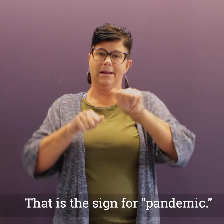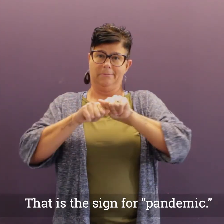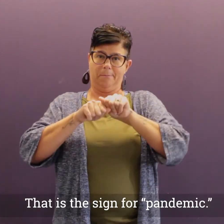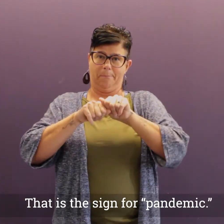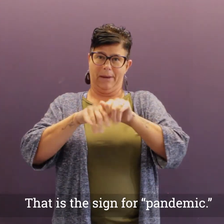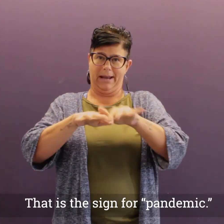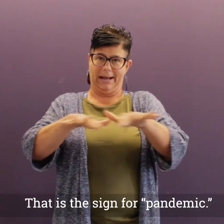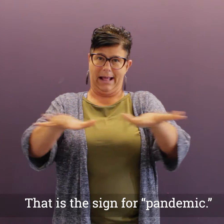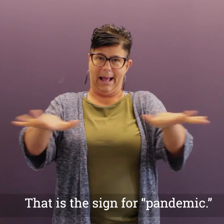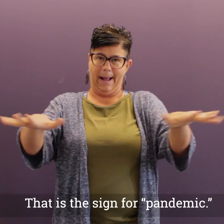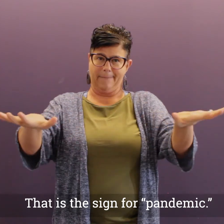Pandemic.